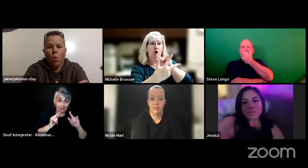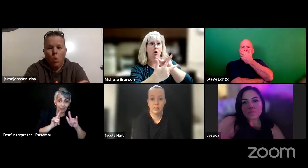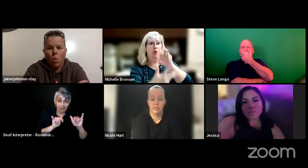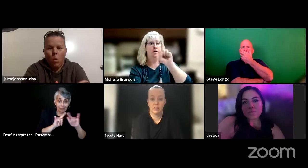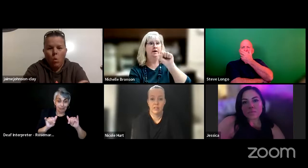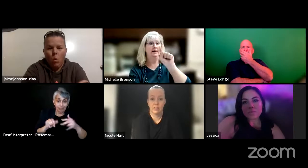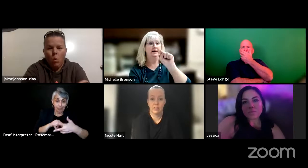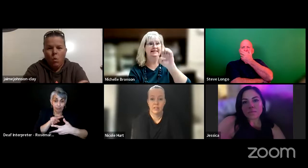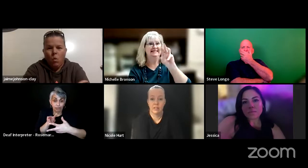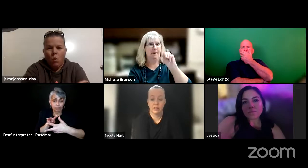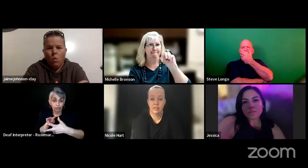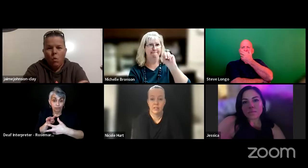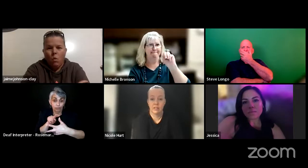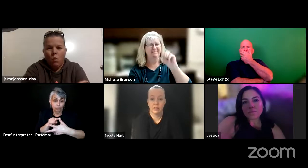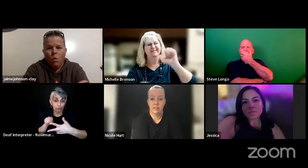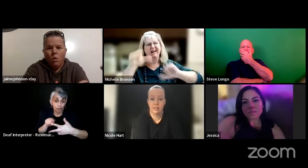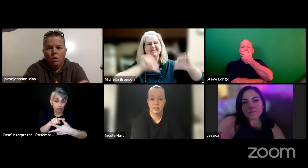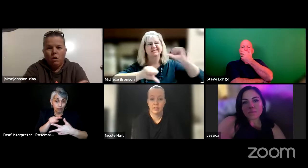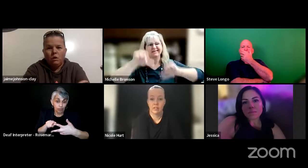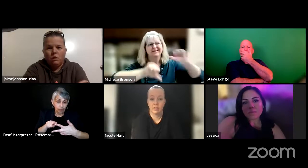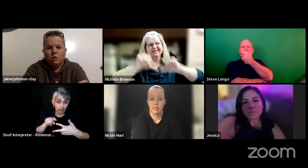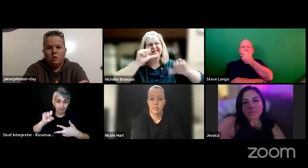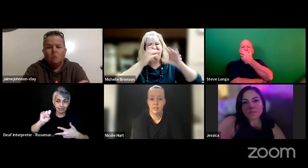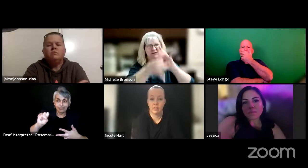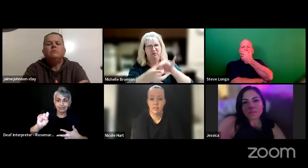hosted at the same time.